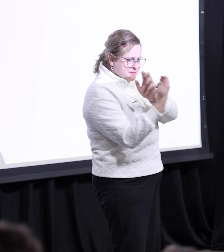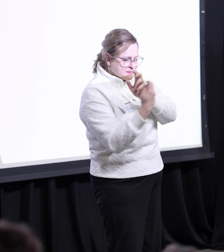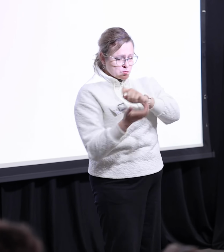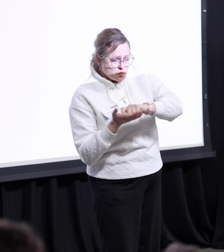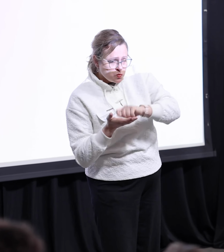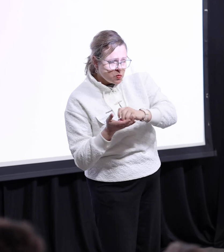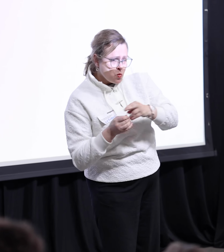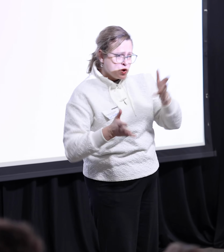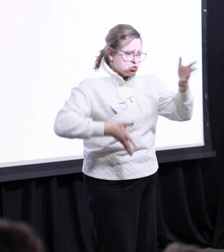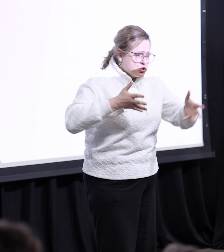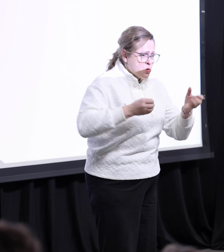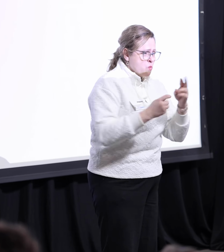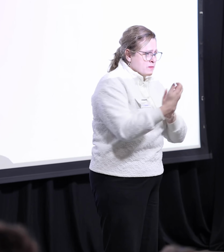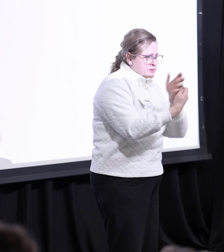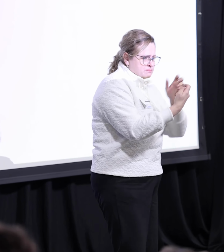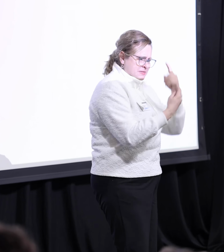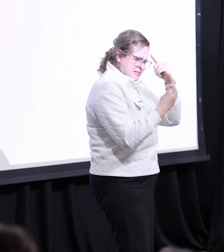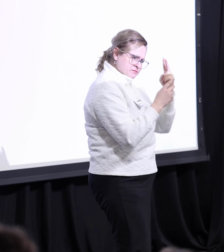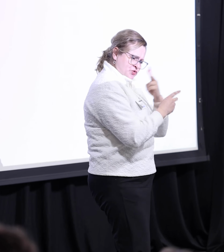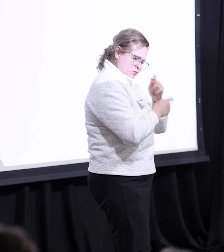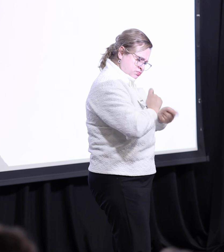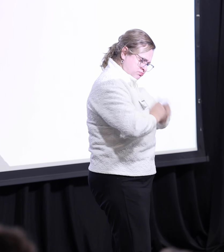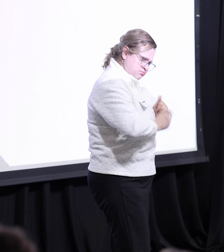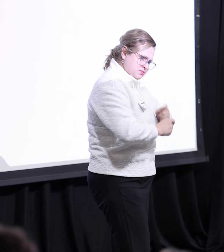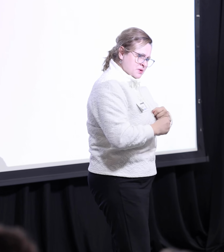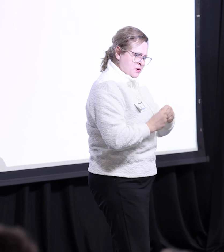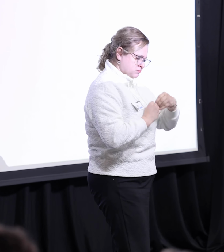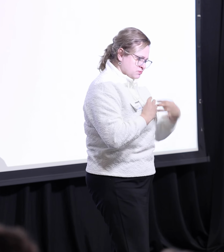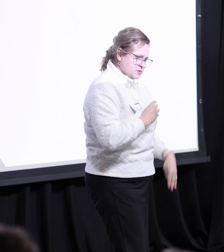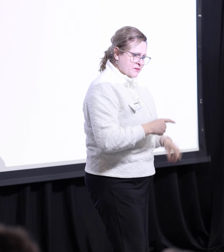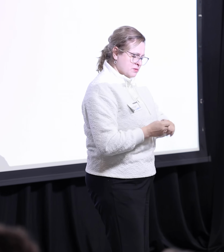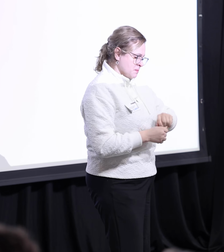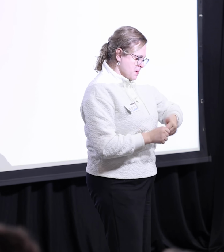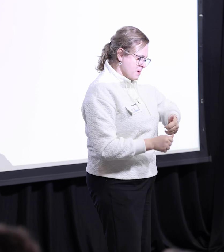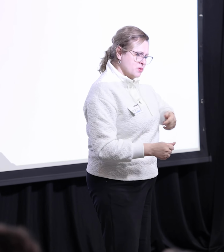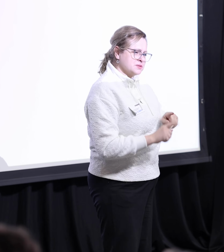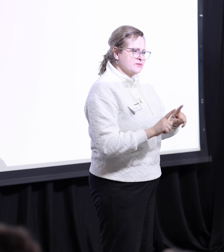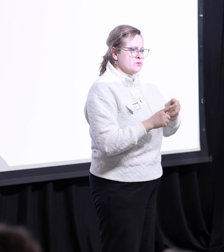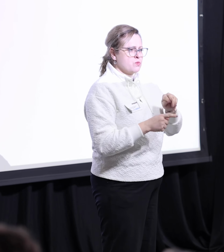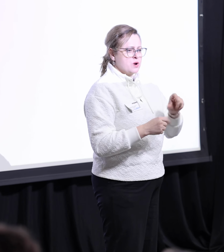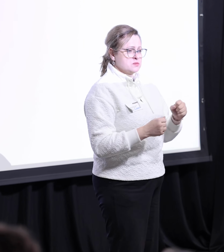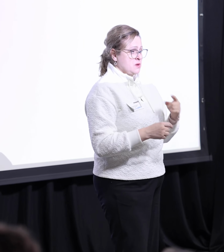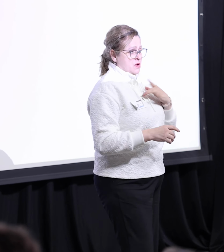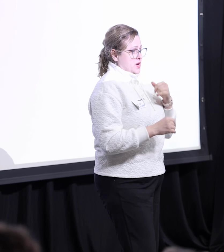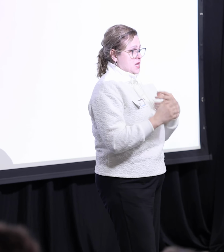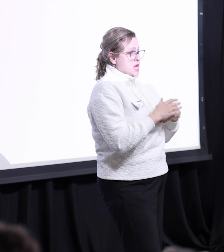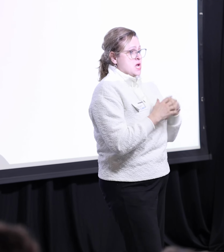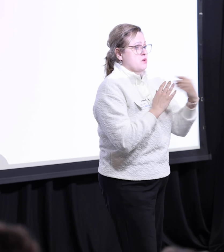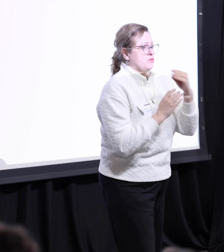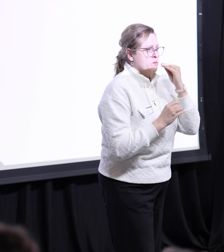I always find myself in the position of accommodating others' needs for communication. I have to have